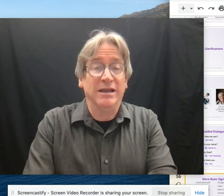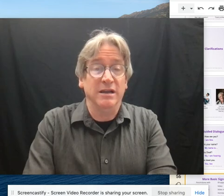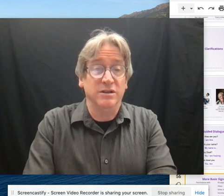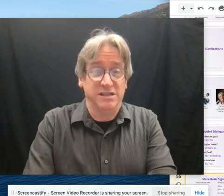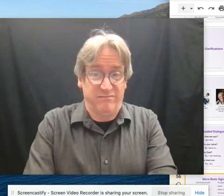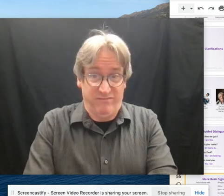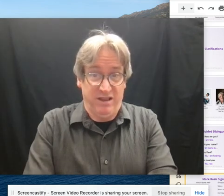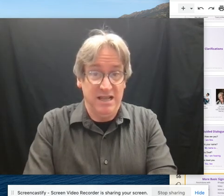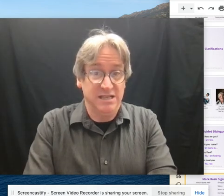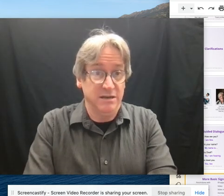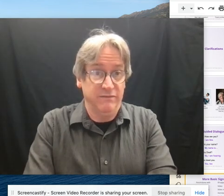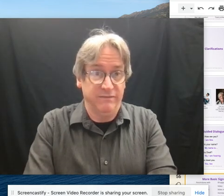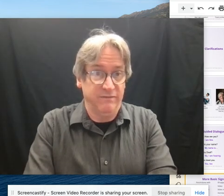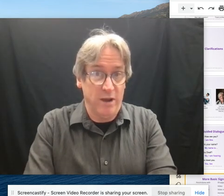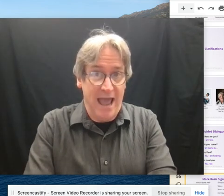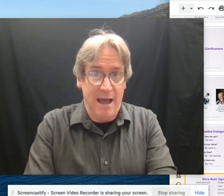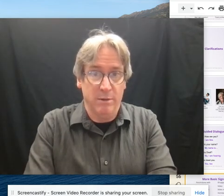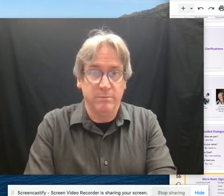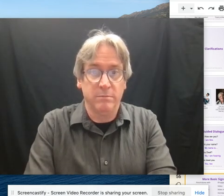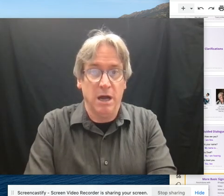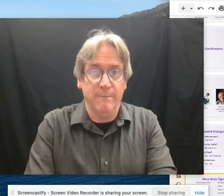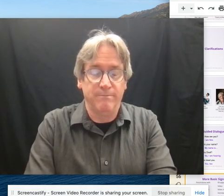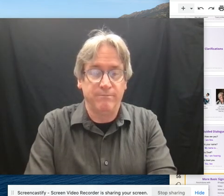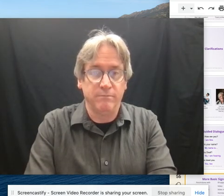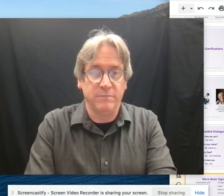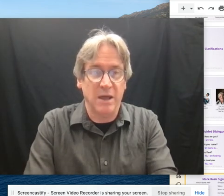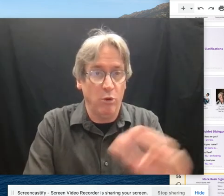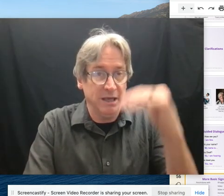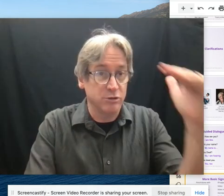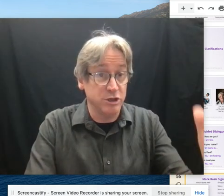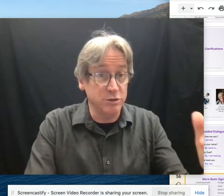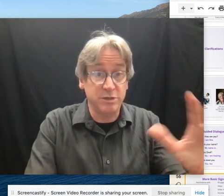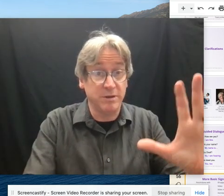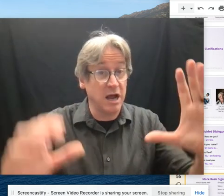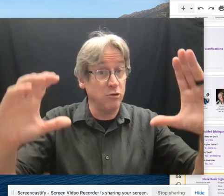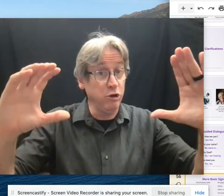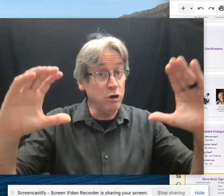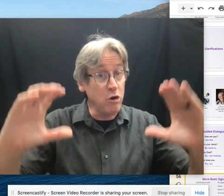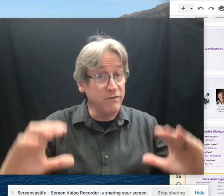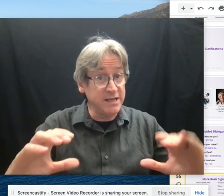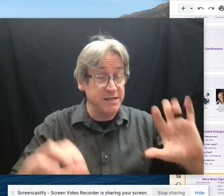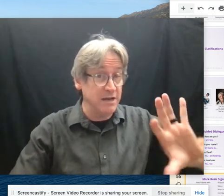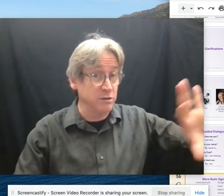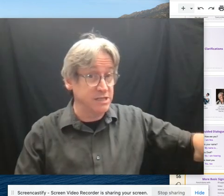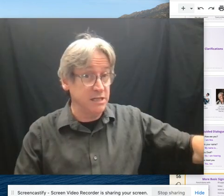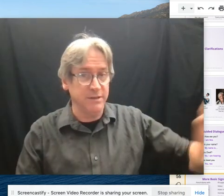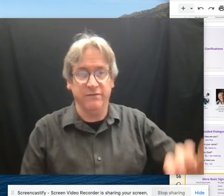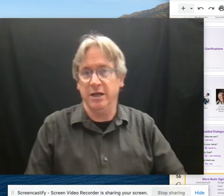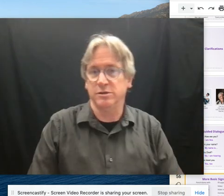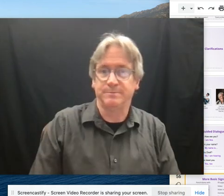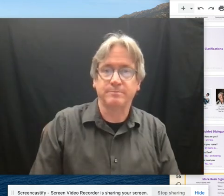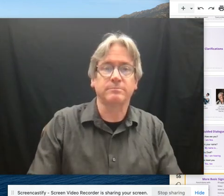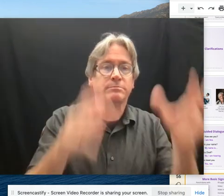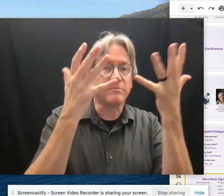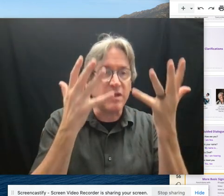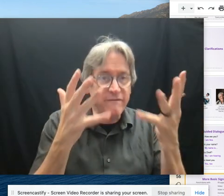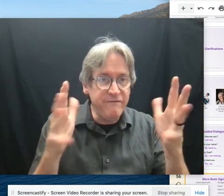Now we get into this list of vocab that will be introduced, but look over these and then you'll see them in the